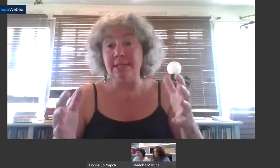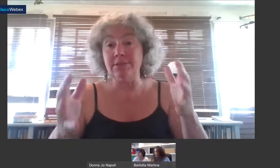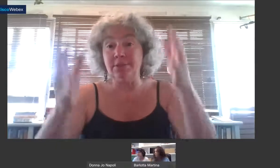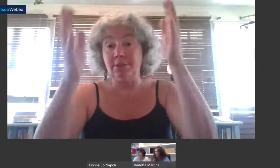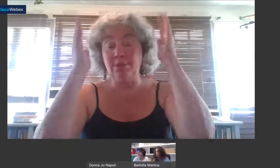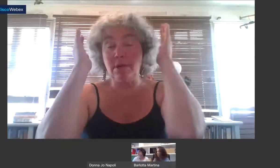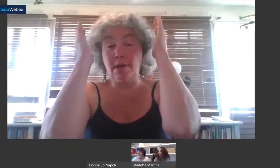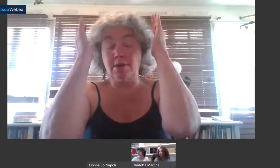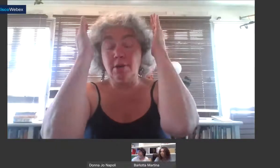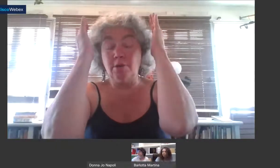is